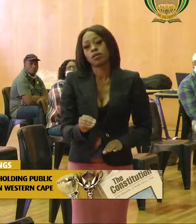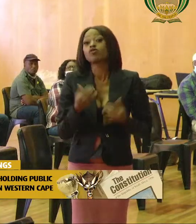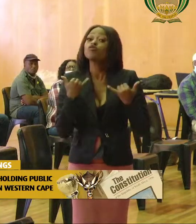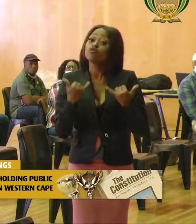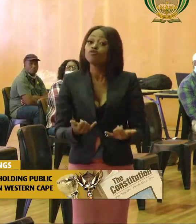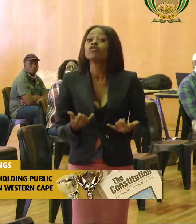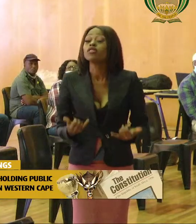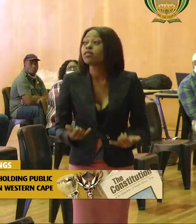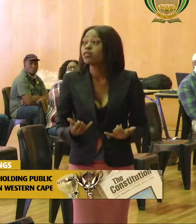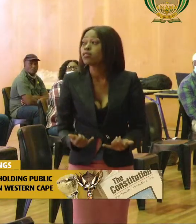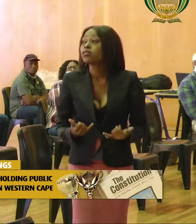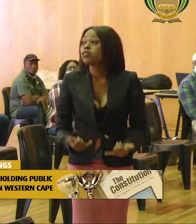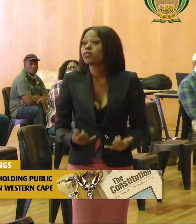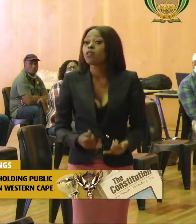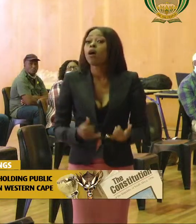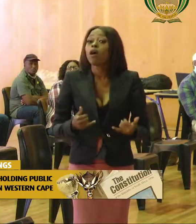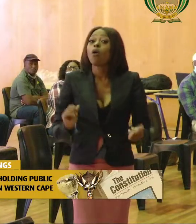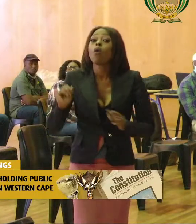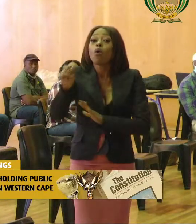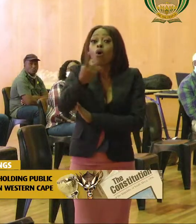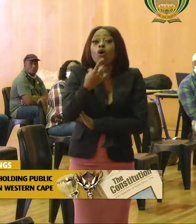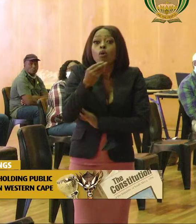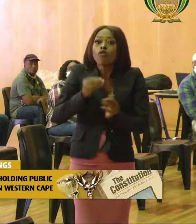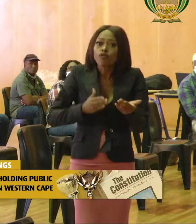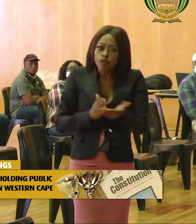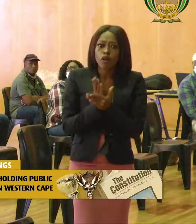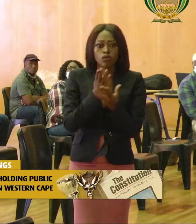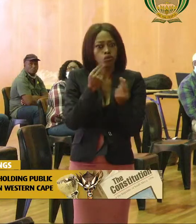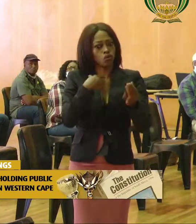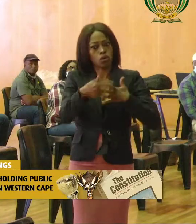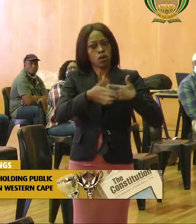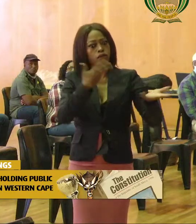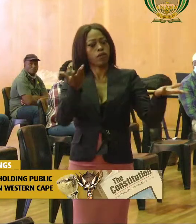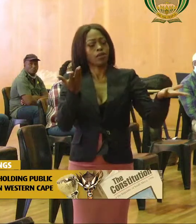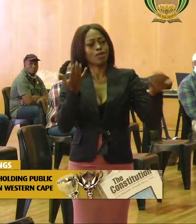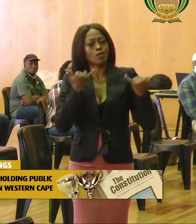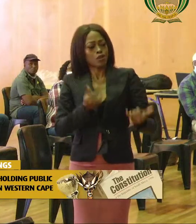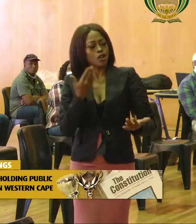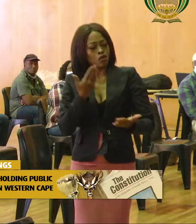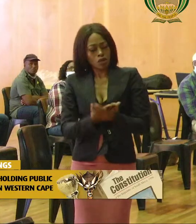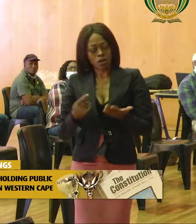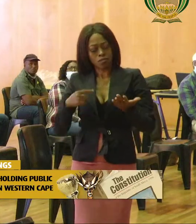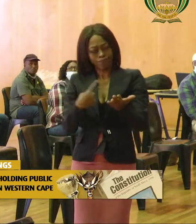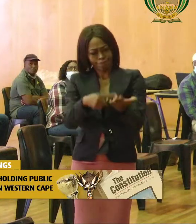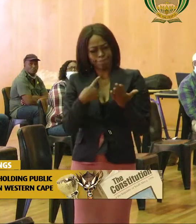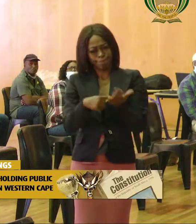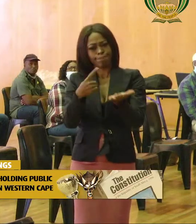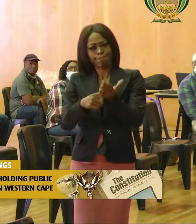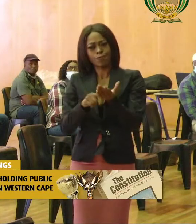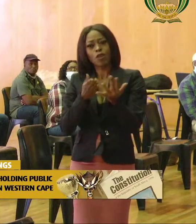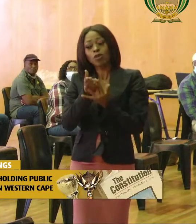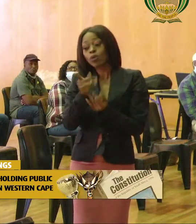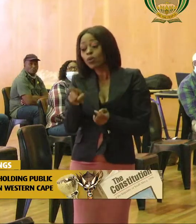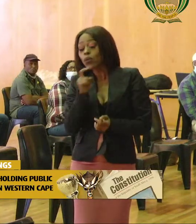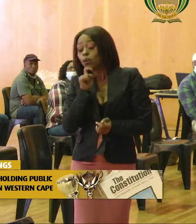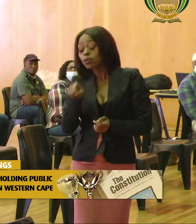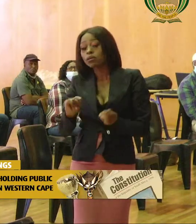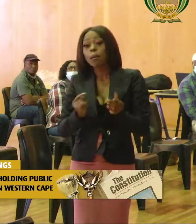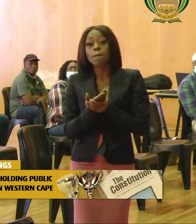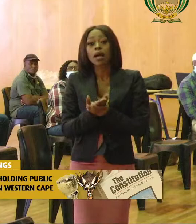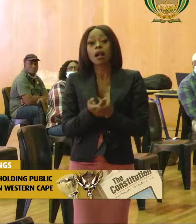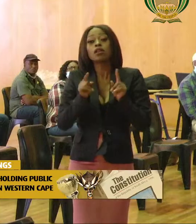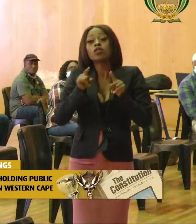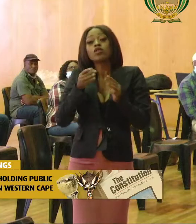Today wonke umuntu unelungelo lokwenza into afuna ukuyenza. Namhlanje siyakwazi ukudebate through le bill nize nayo but